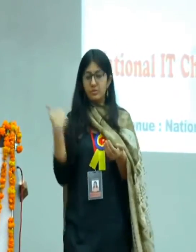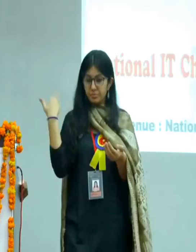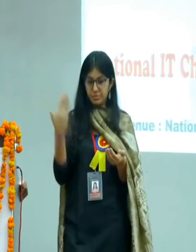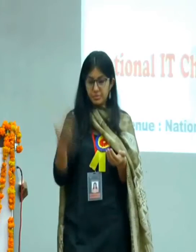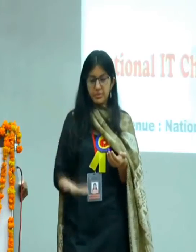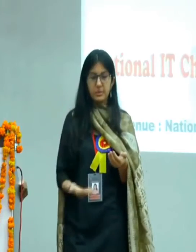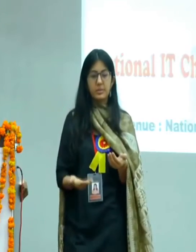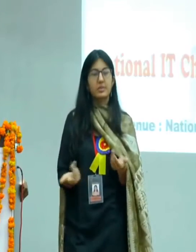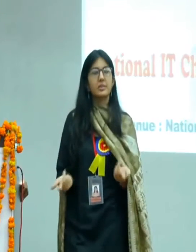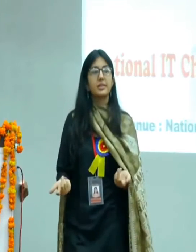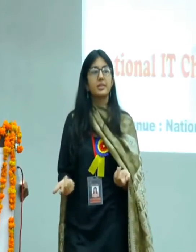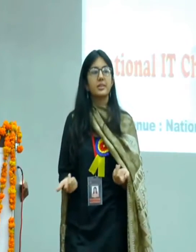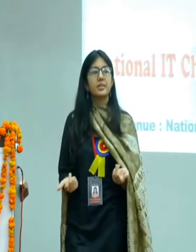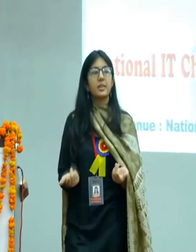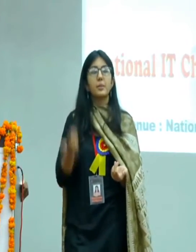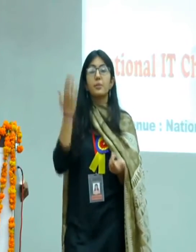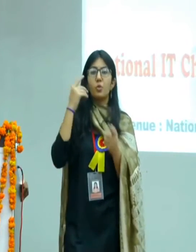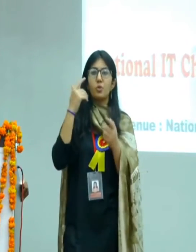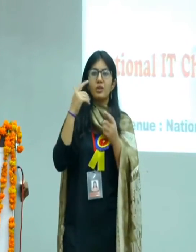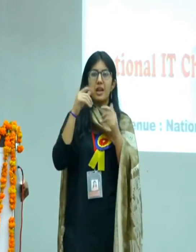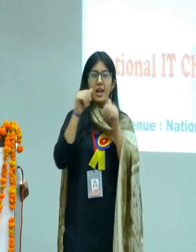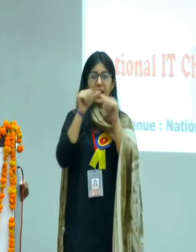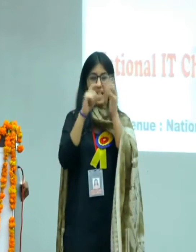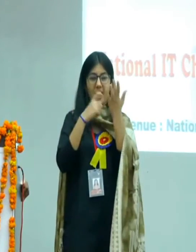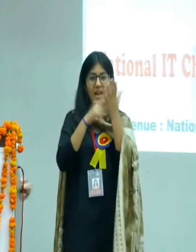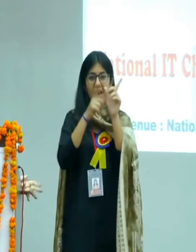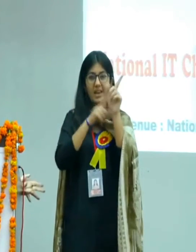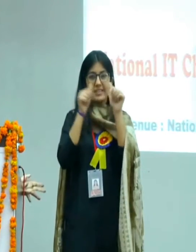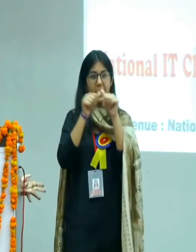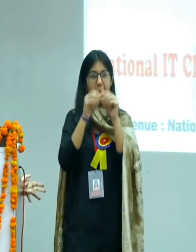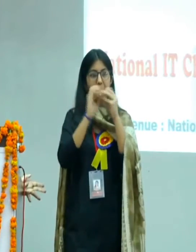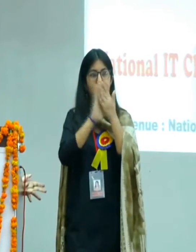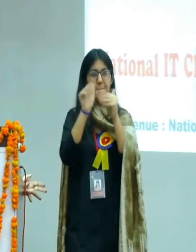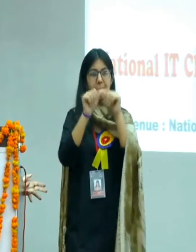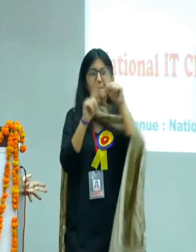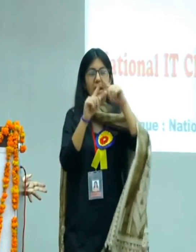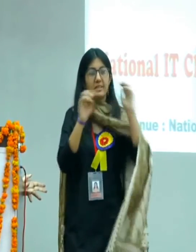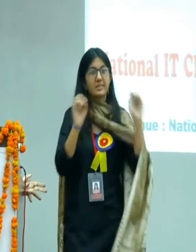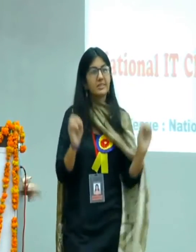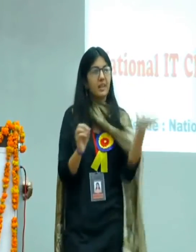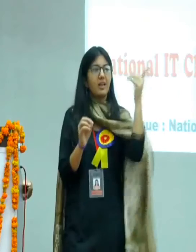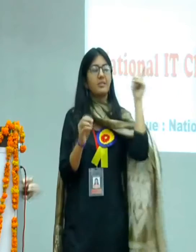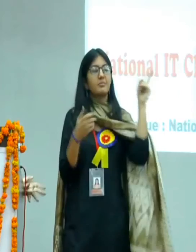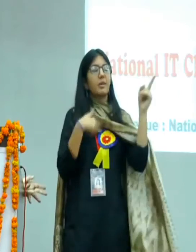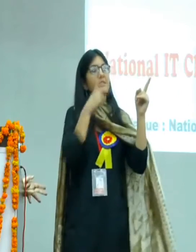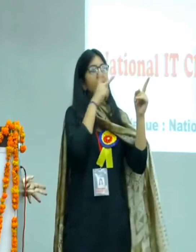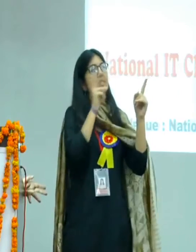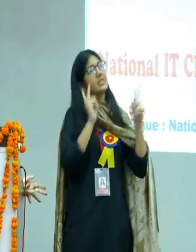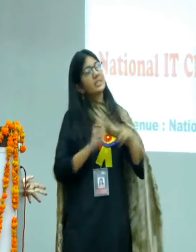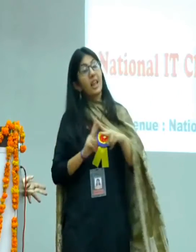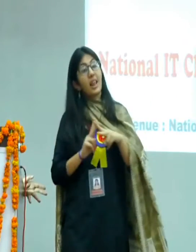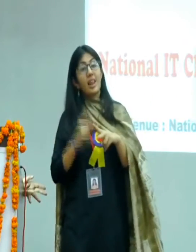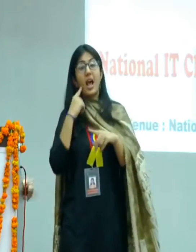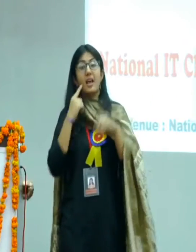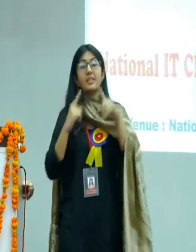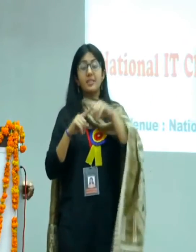was invented by Aryabhatta. So counting starts from India. Still we are ruling in IT